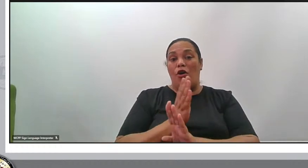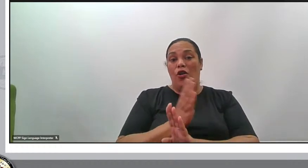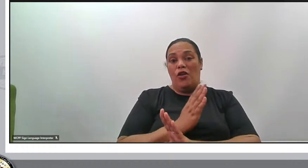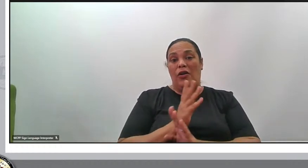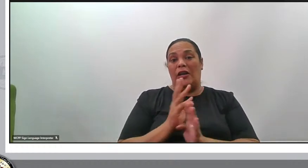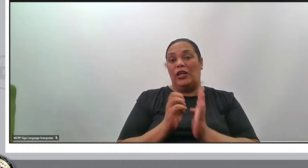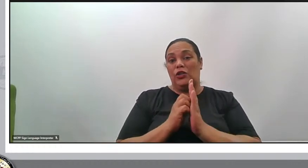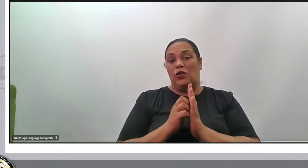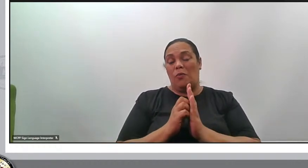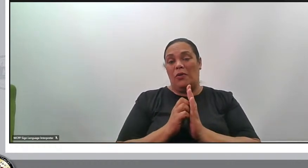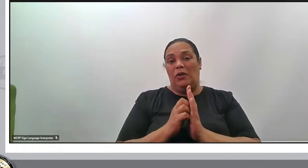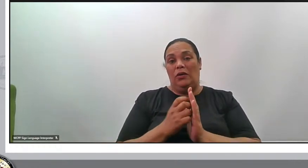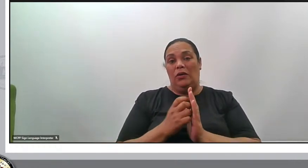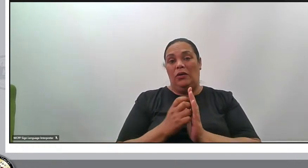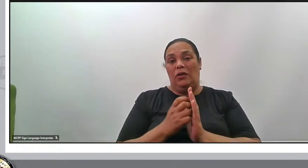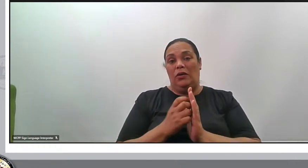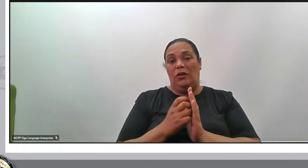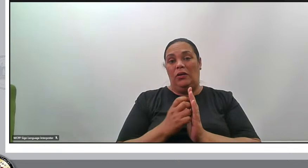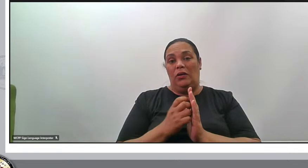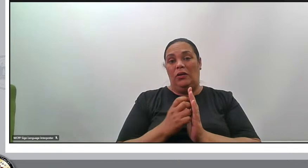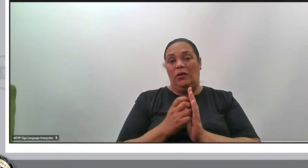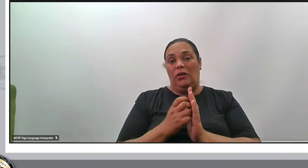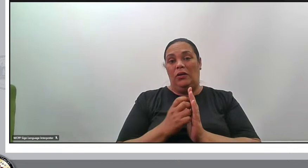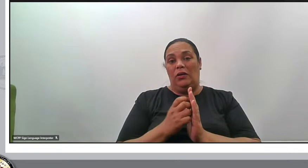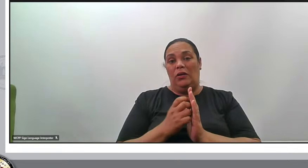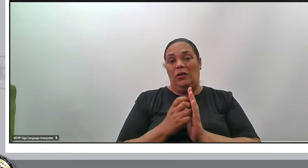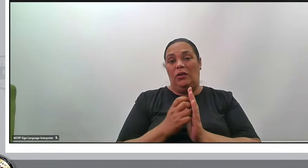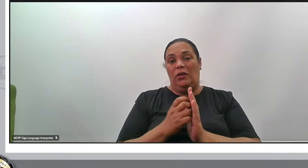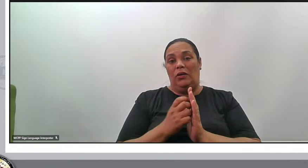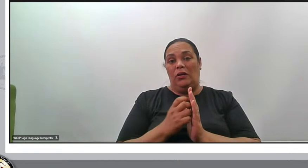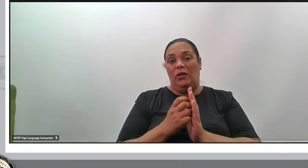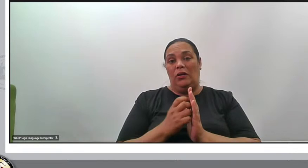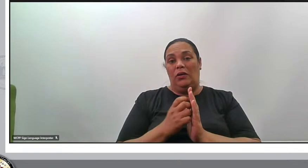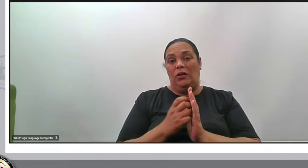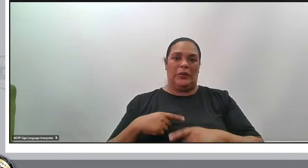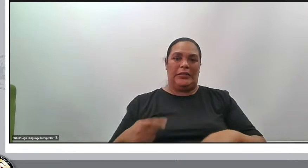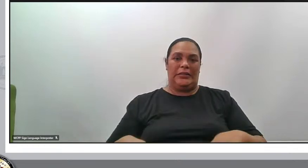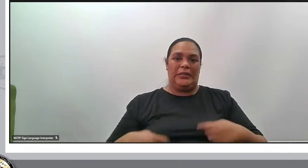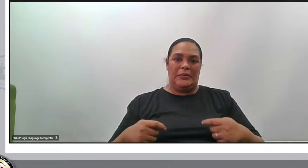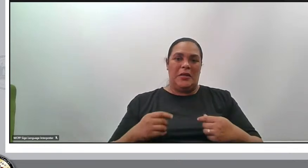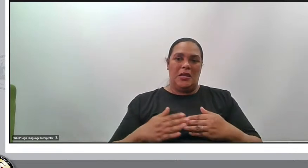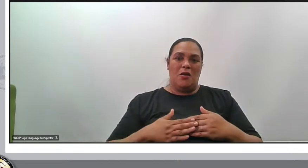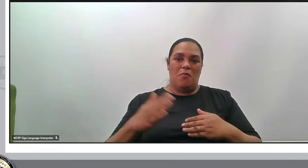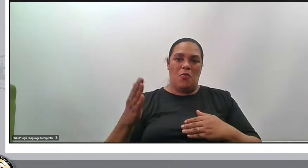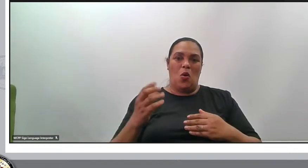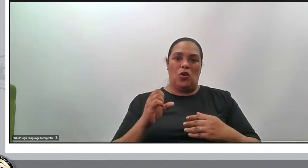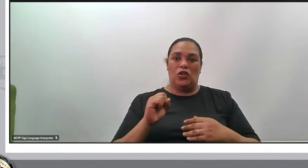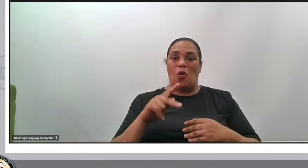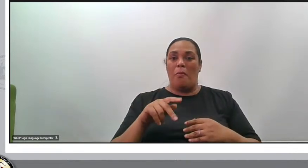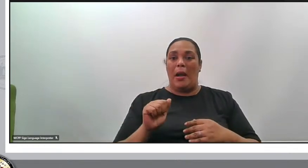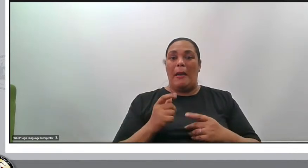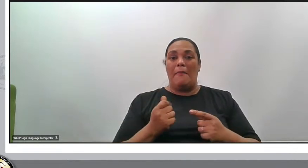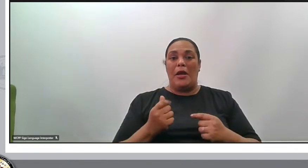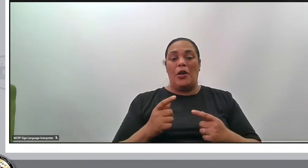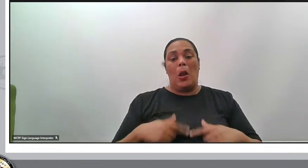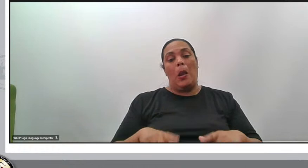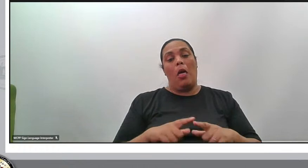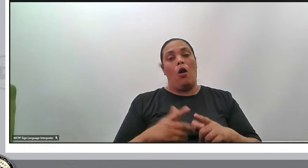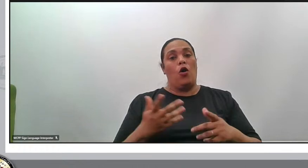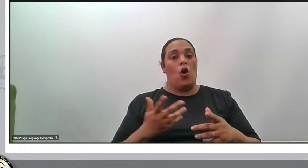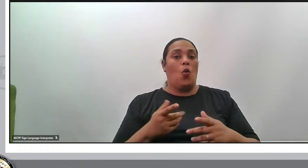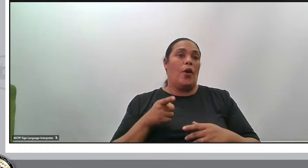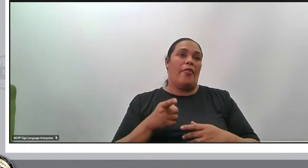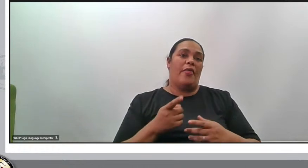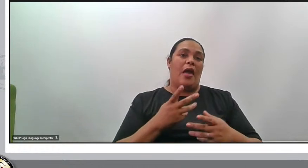example, we did brag about the fact that we spent majority of our SOPA money locally where the SOPA